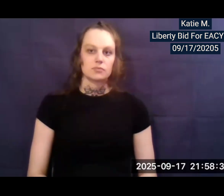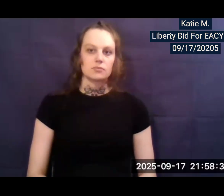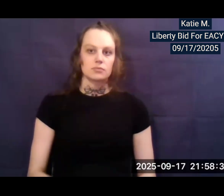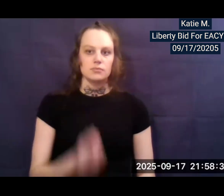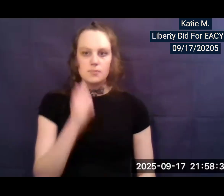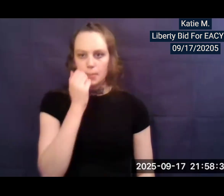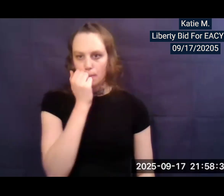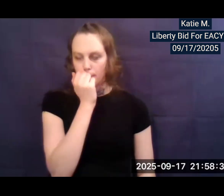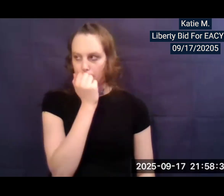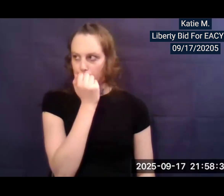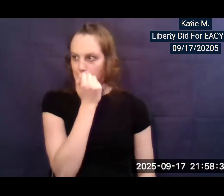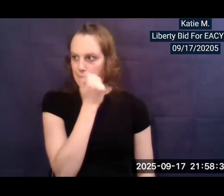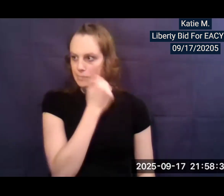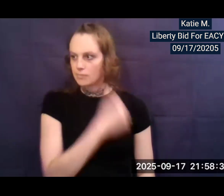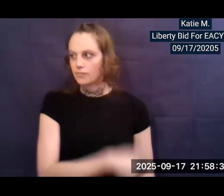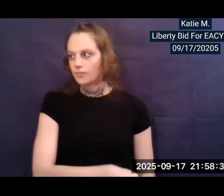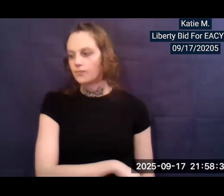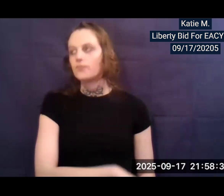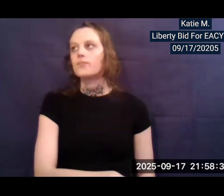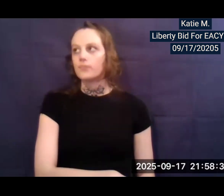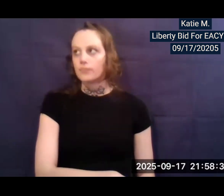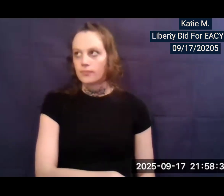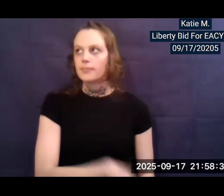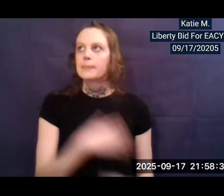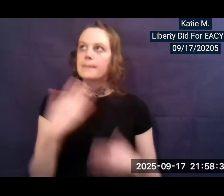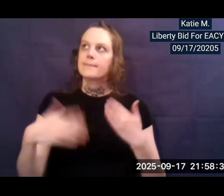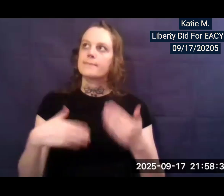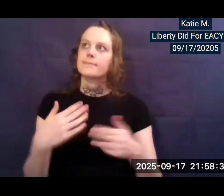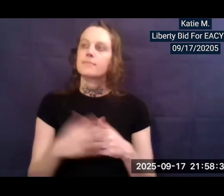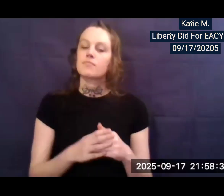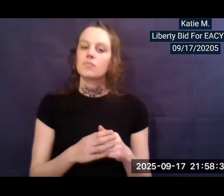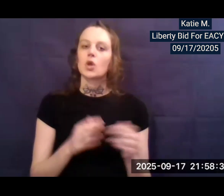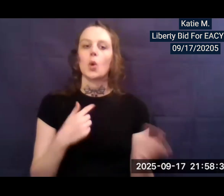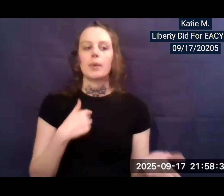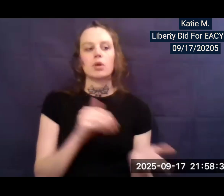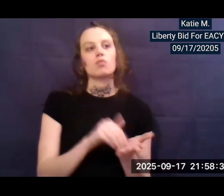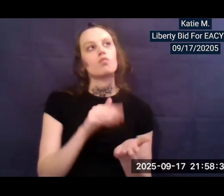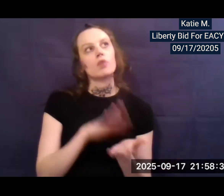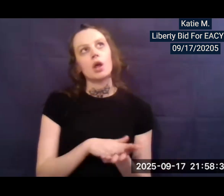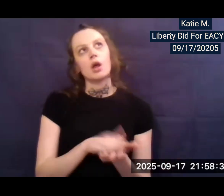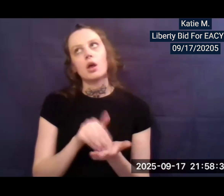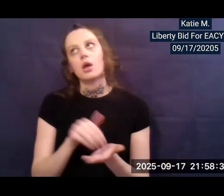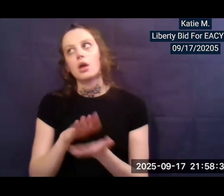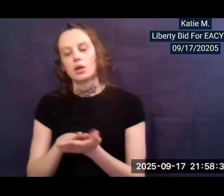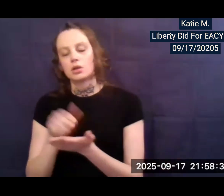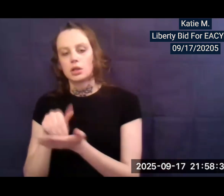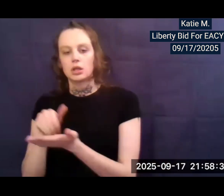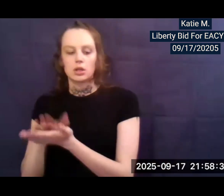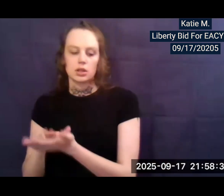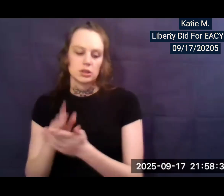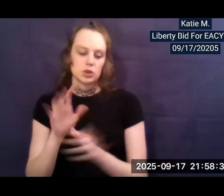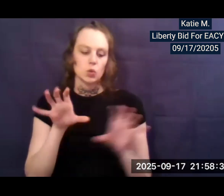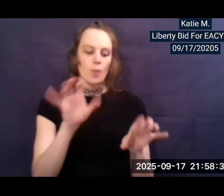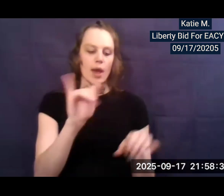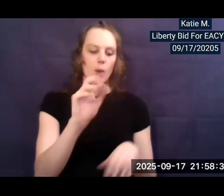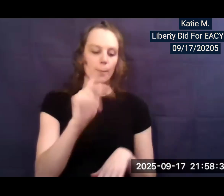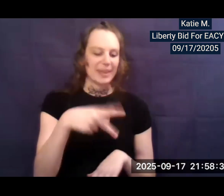Eventually, I was relapsing and I was doing IOP and it just wasn't working out. So eventually I tried to go back to